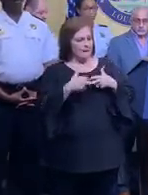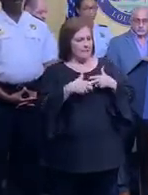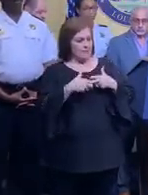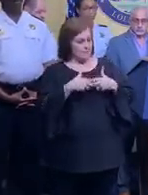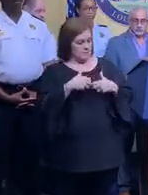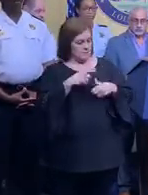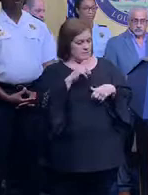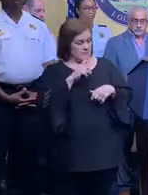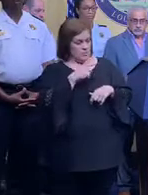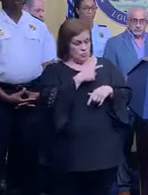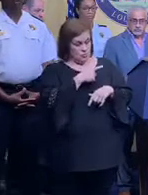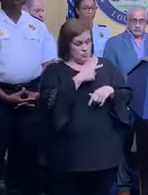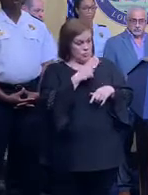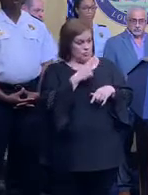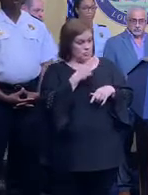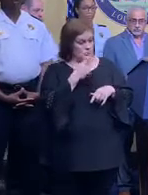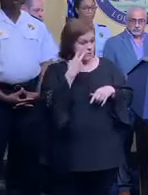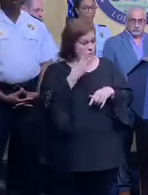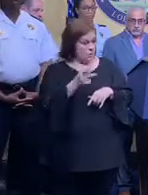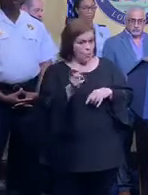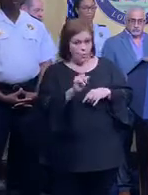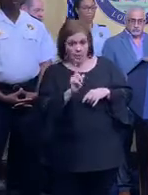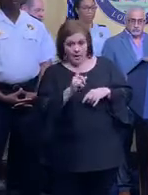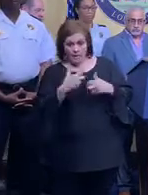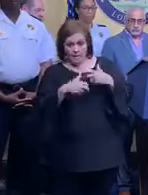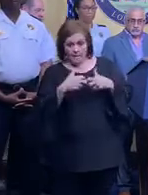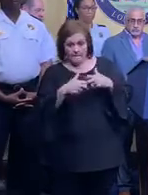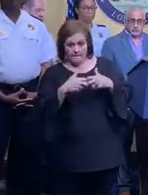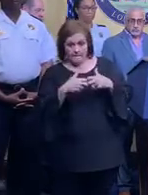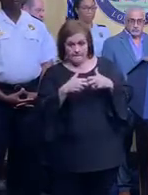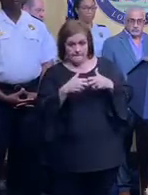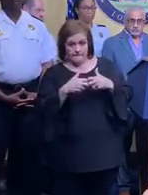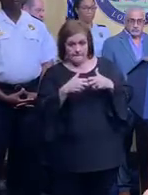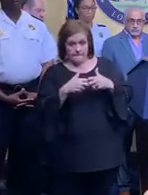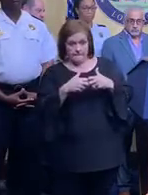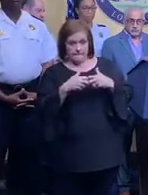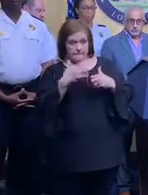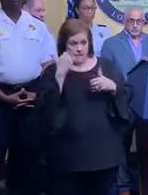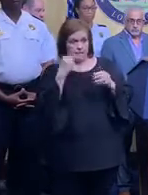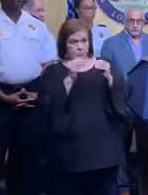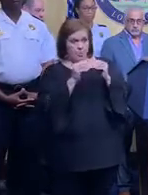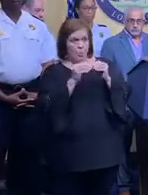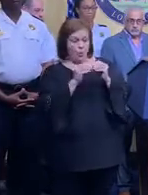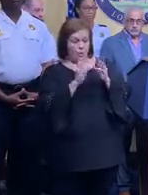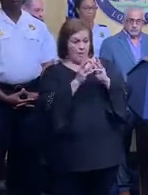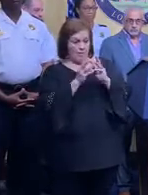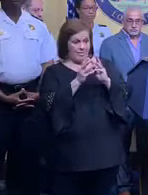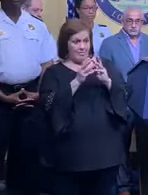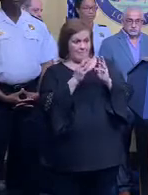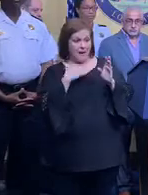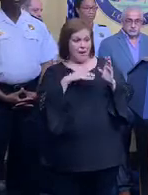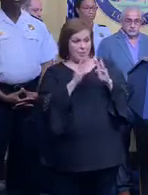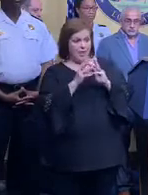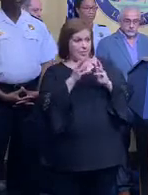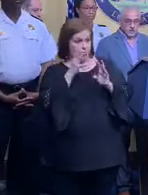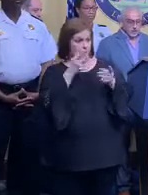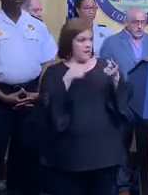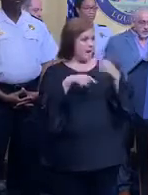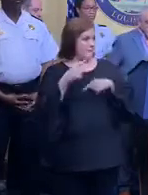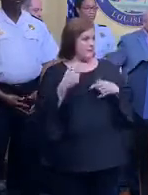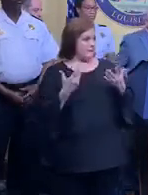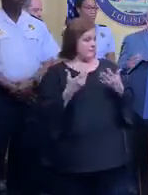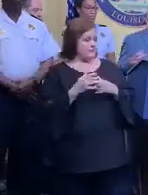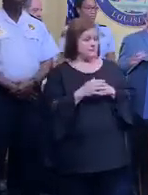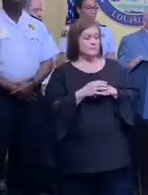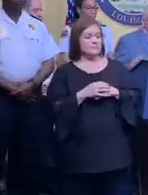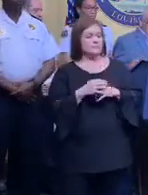events. Have you been able to identify those, and then going forward with the weather expected, any adjustments that need to be made? If you could talk about that. Thank